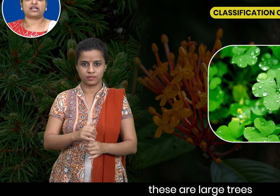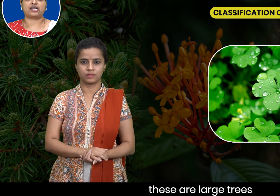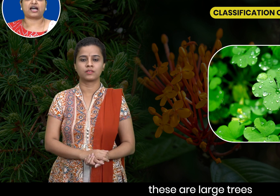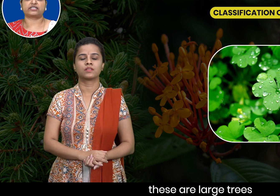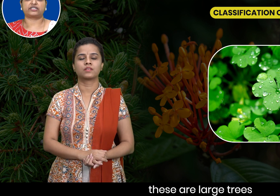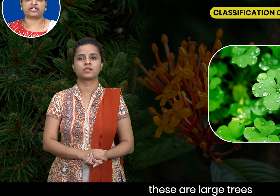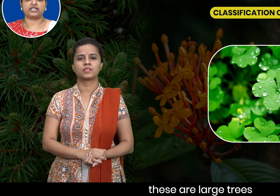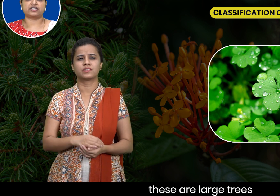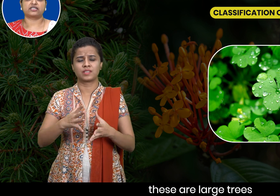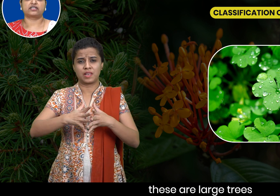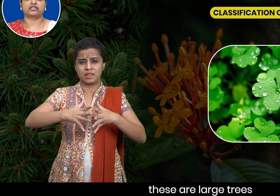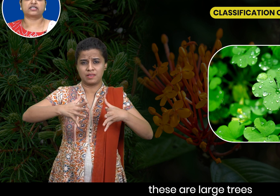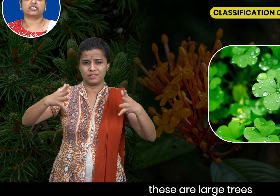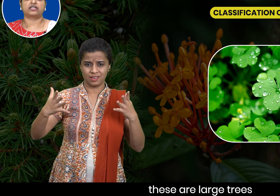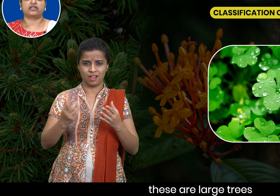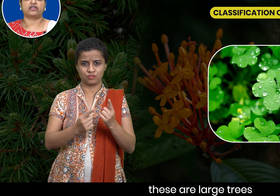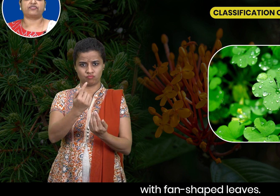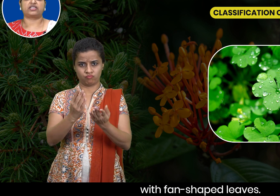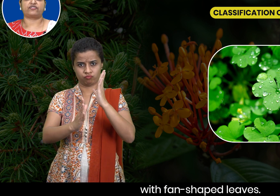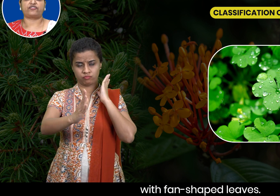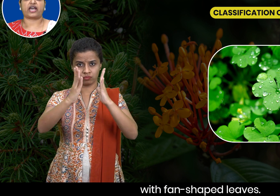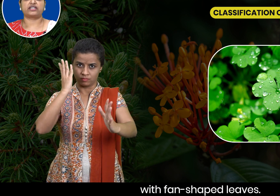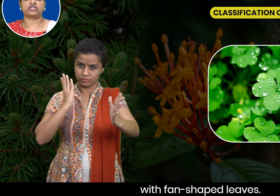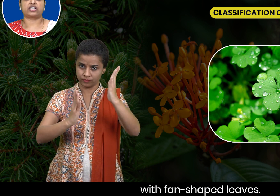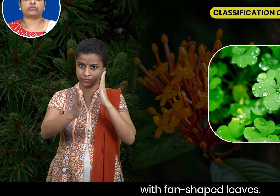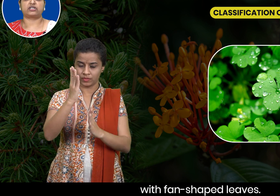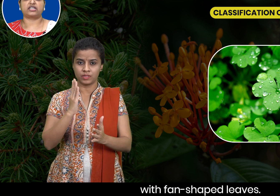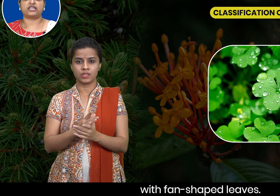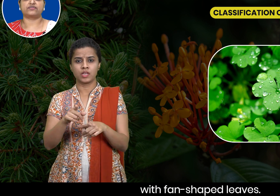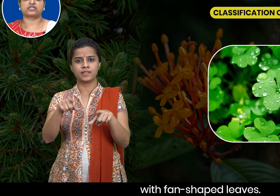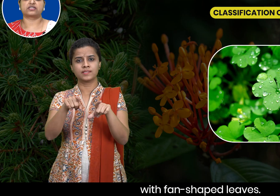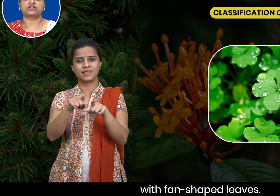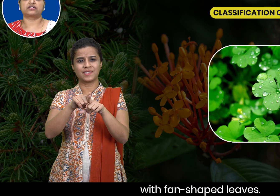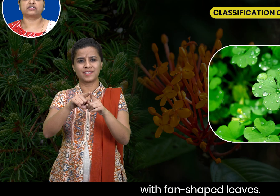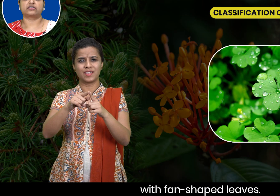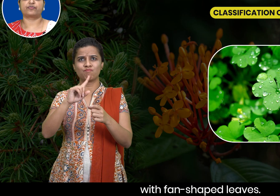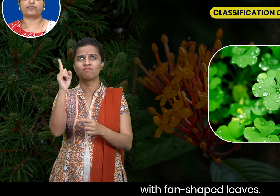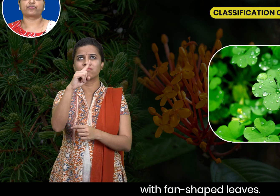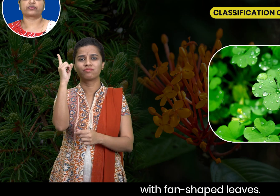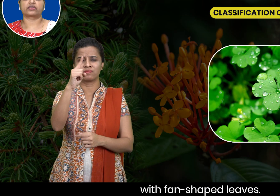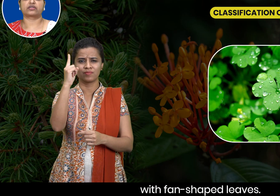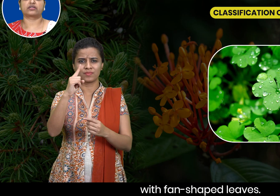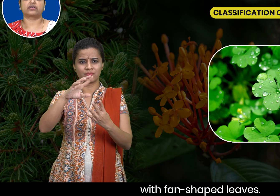These are large trees with fan-shaped leaves.